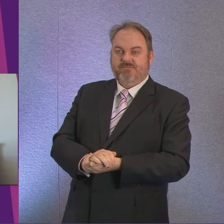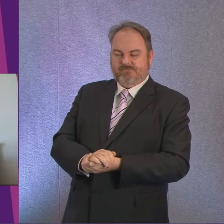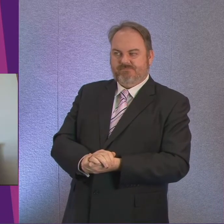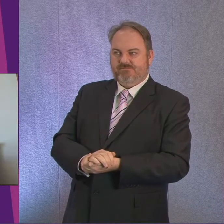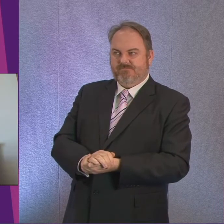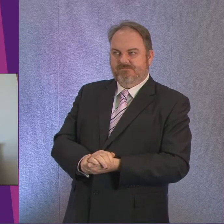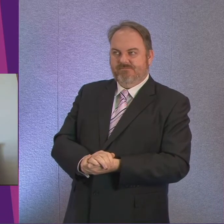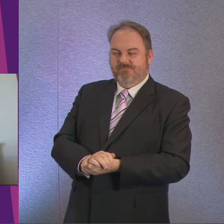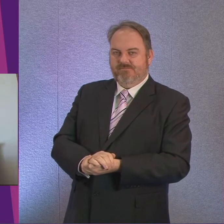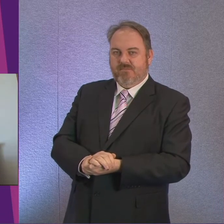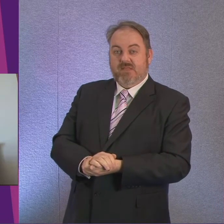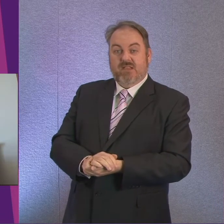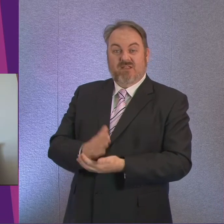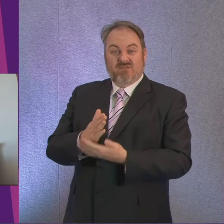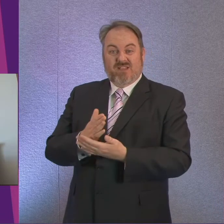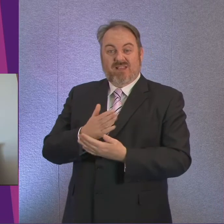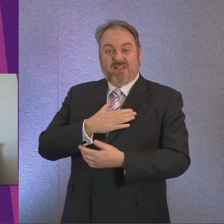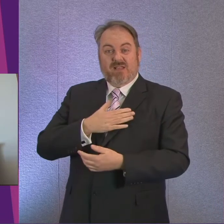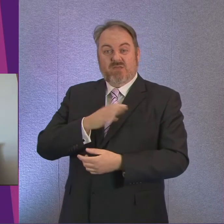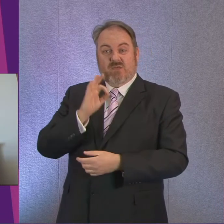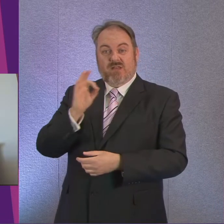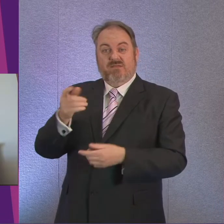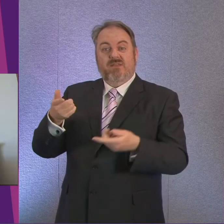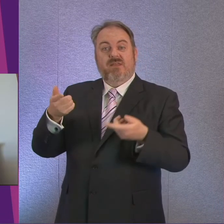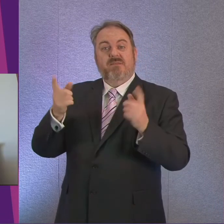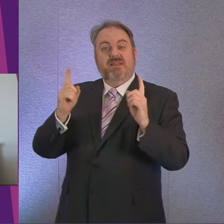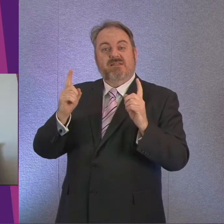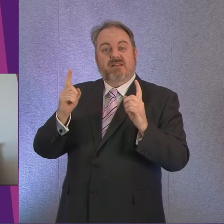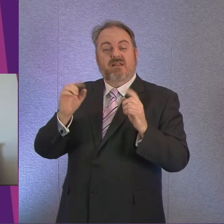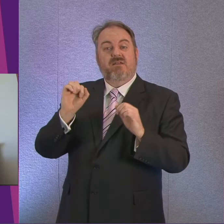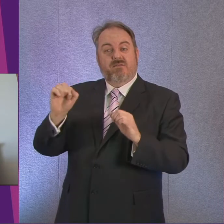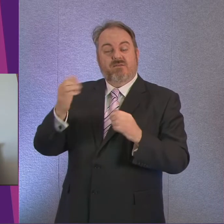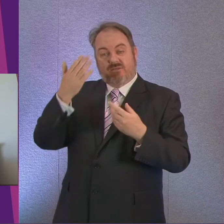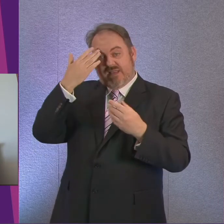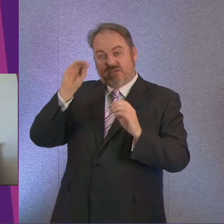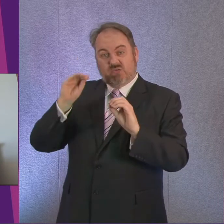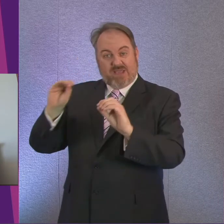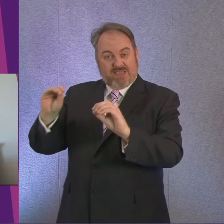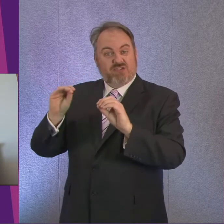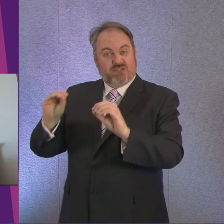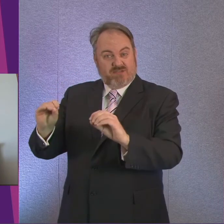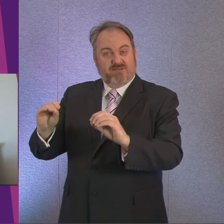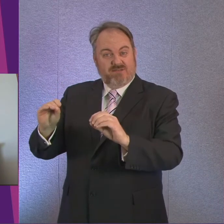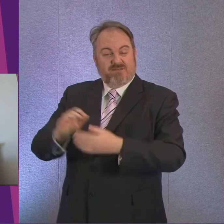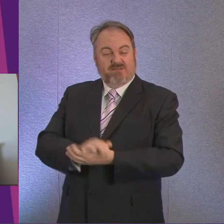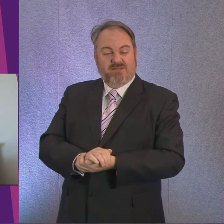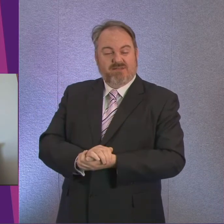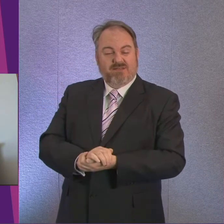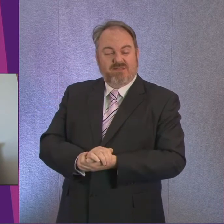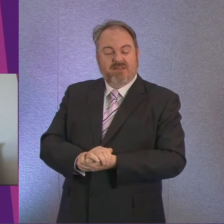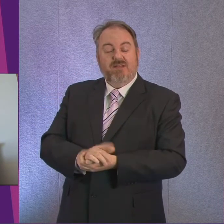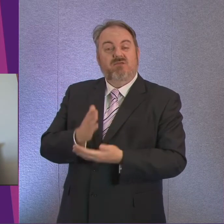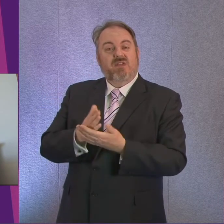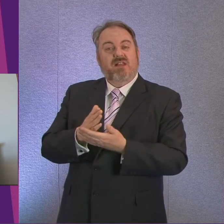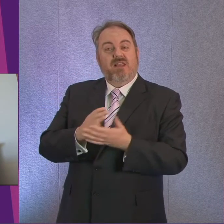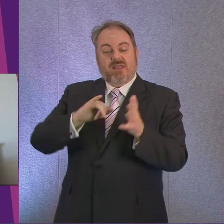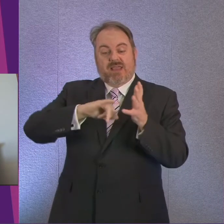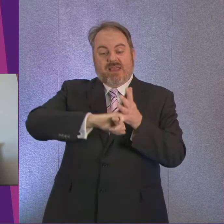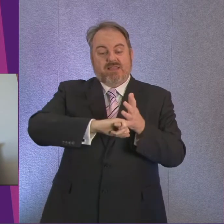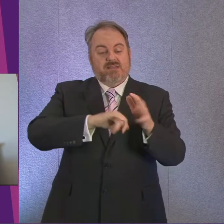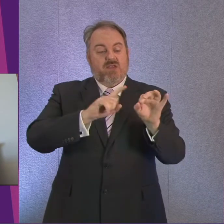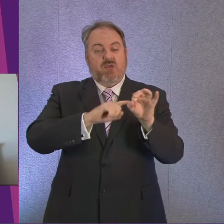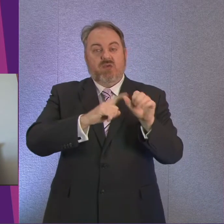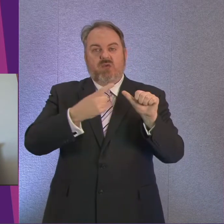Thank you, Presiding Officer. My question is for the Minister for Further and Higher Education as well. The SQA released